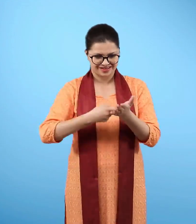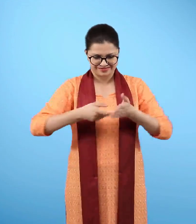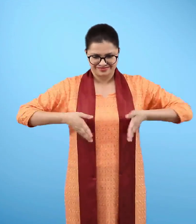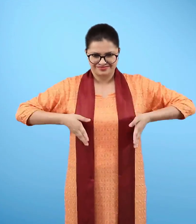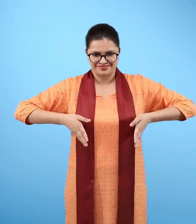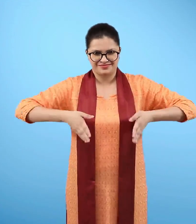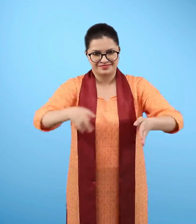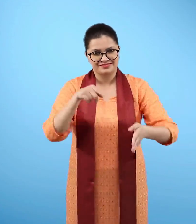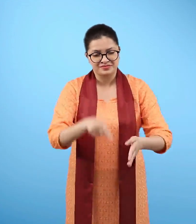Rajpath,